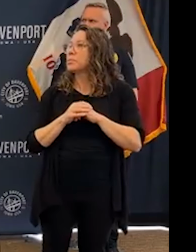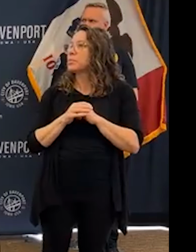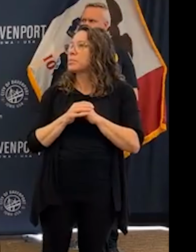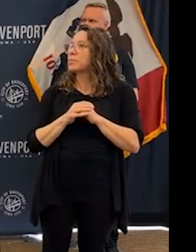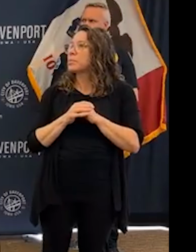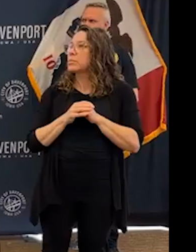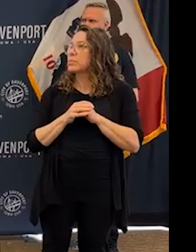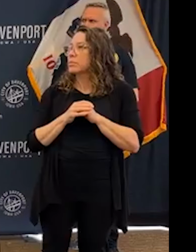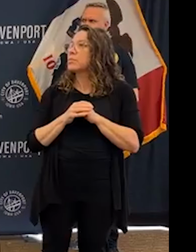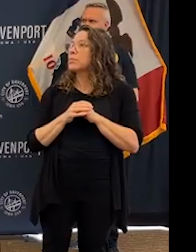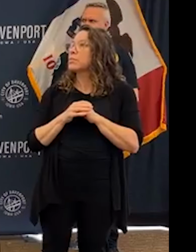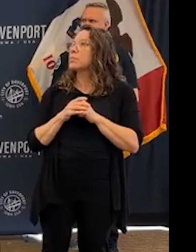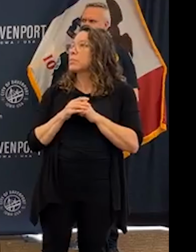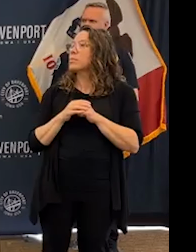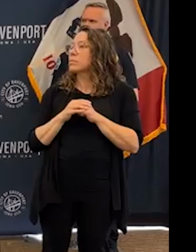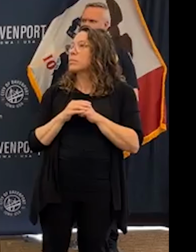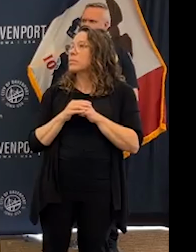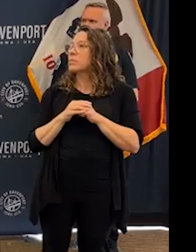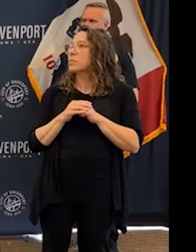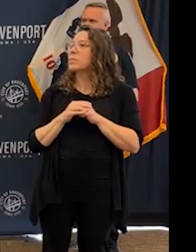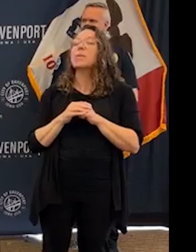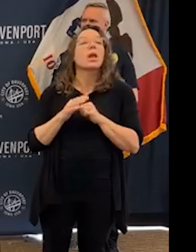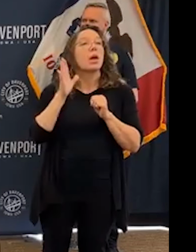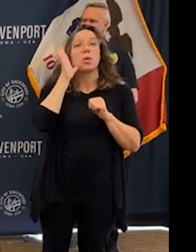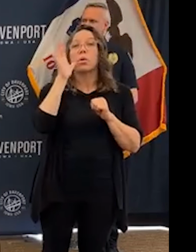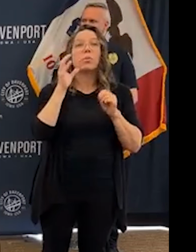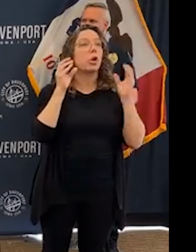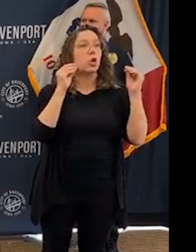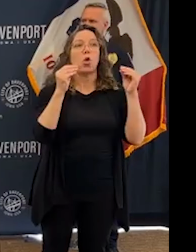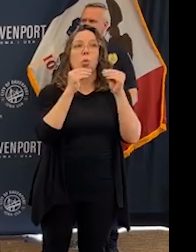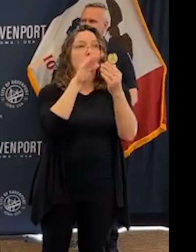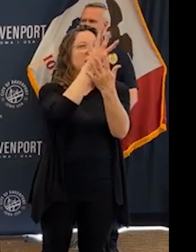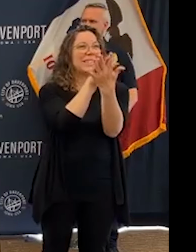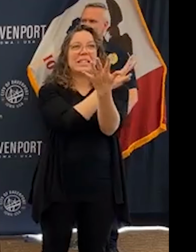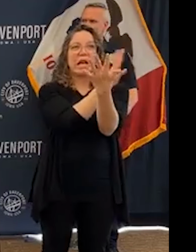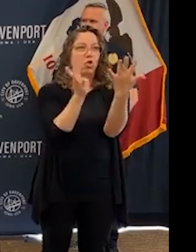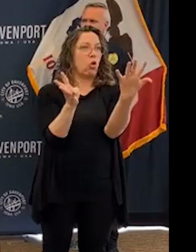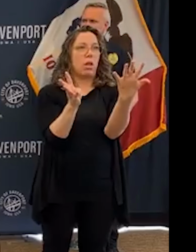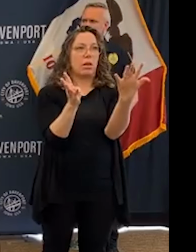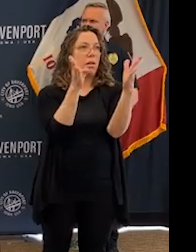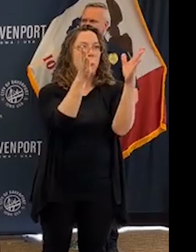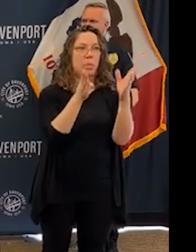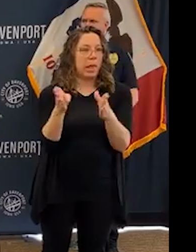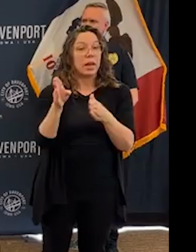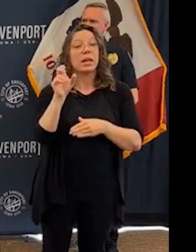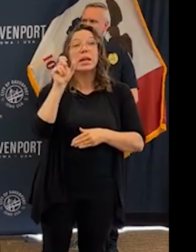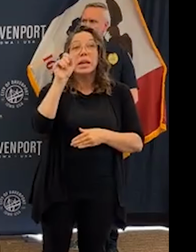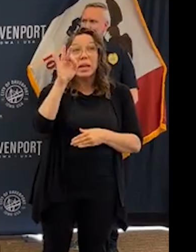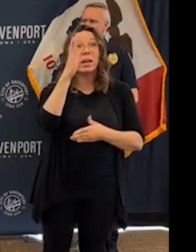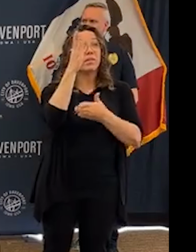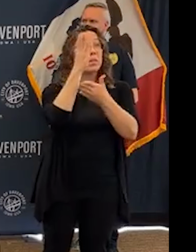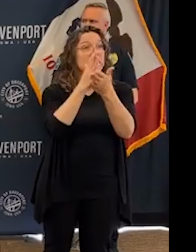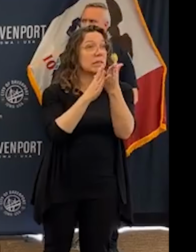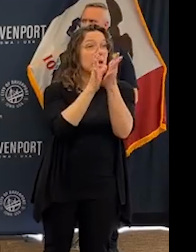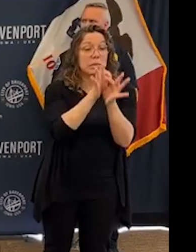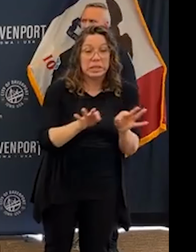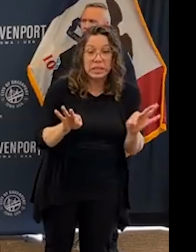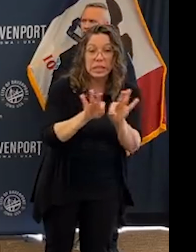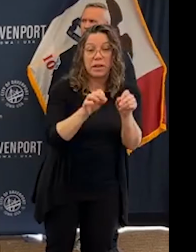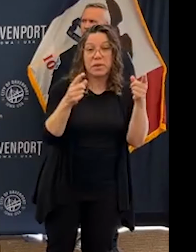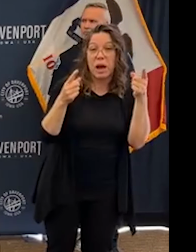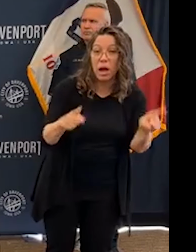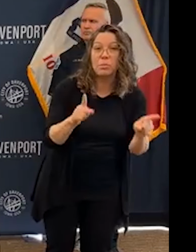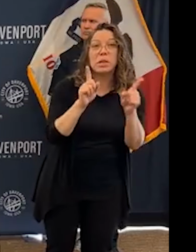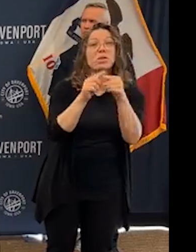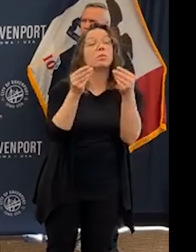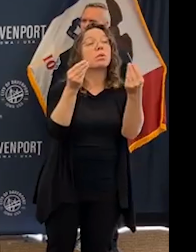Update. Weekend news conferences. There will be no more scheduled. If there is some significant update that we need to provide, either